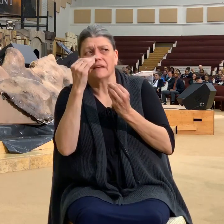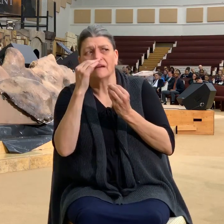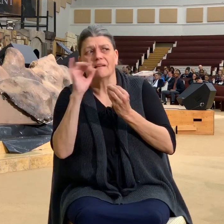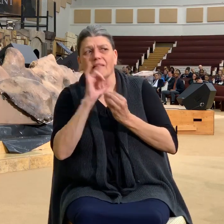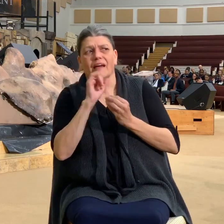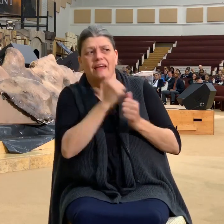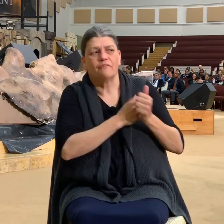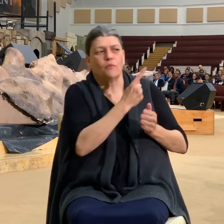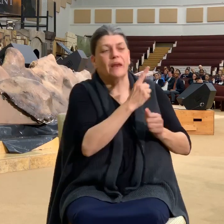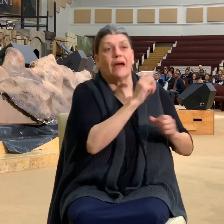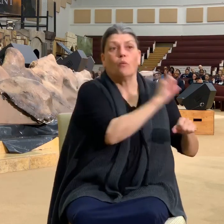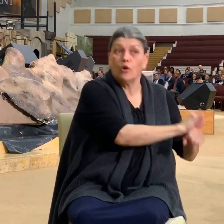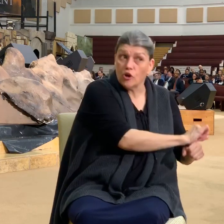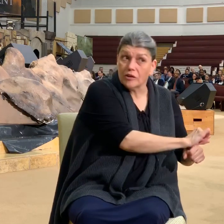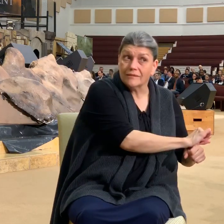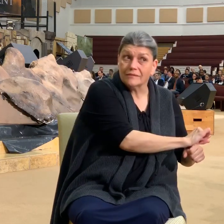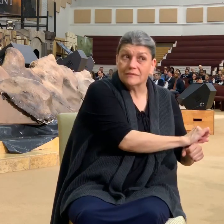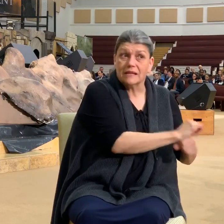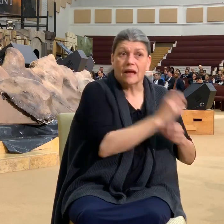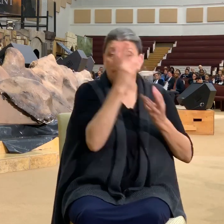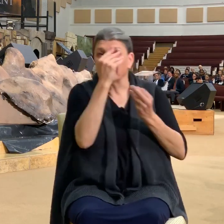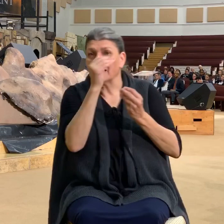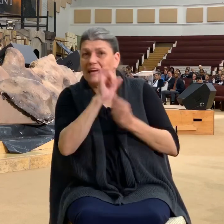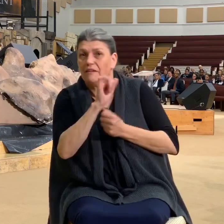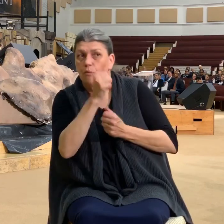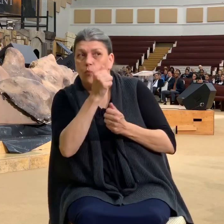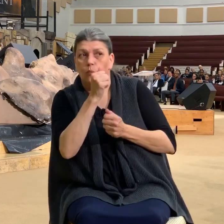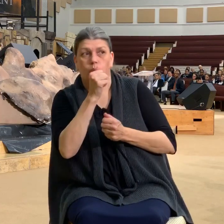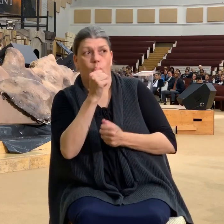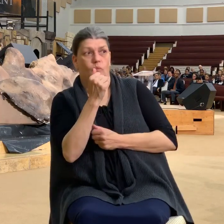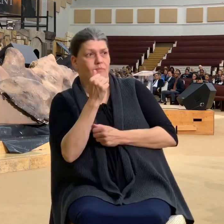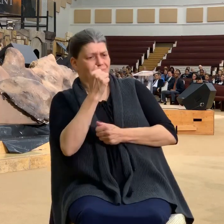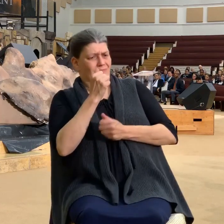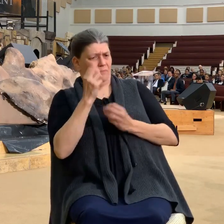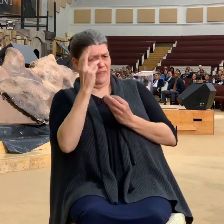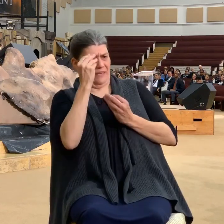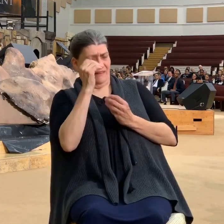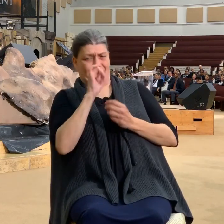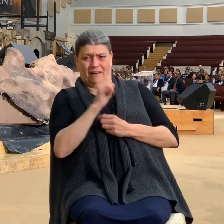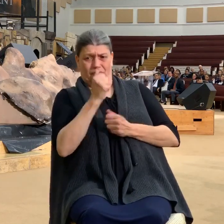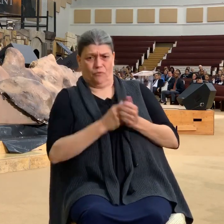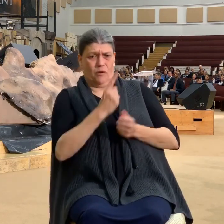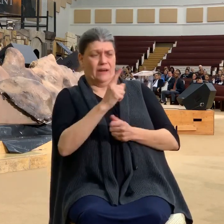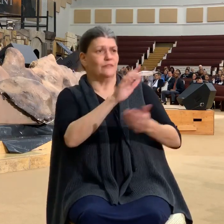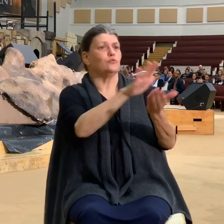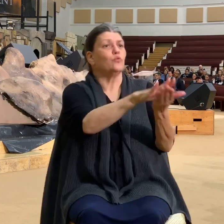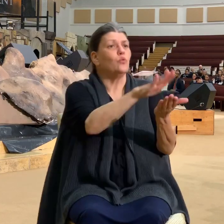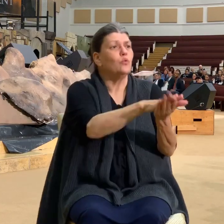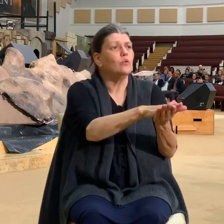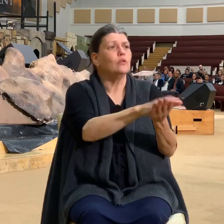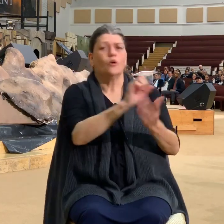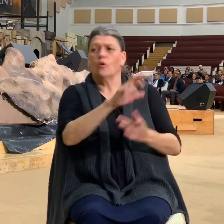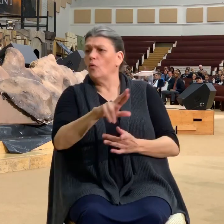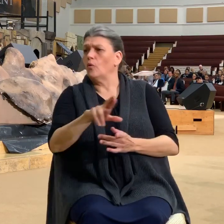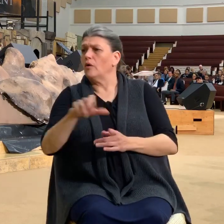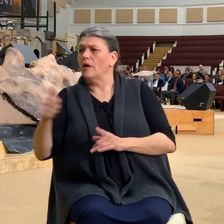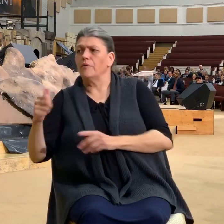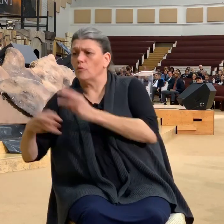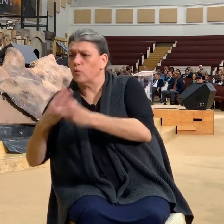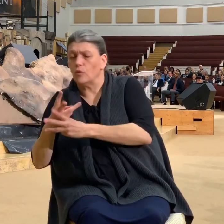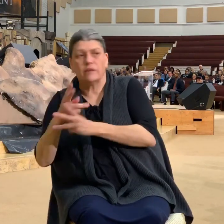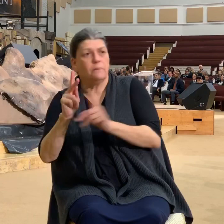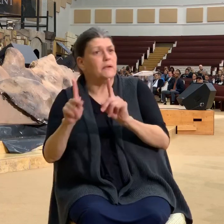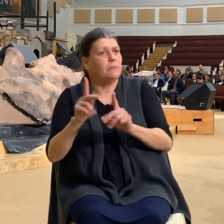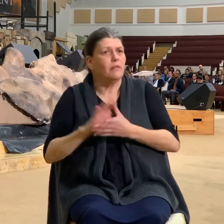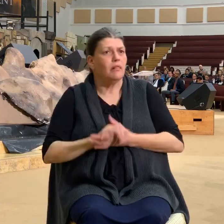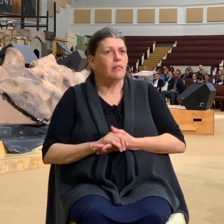now. I'm thinking like everybody at school right now. I'm thinking like everybody in the world around me. Okay, I can't think that way because I'm trying to